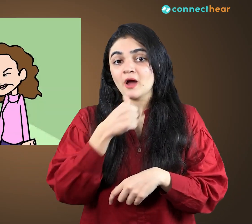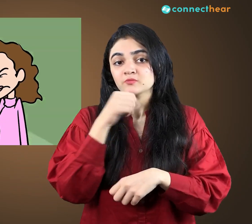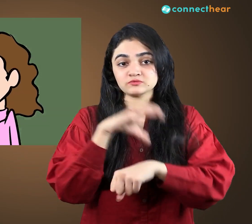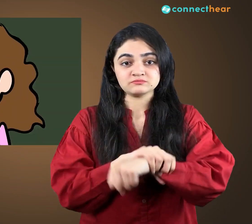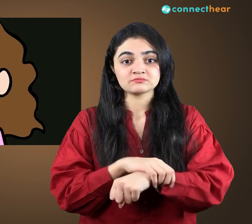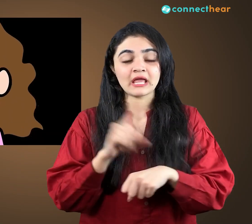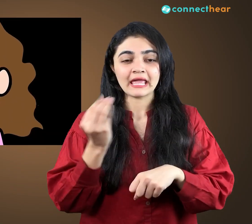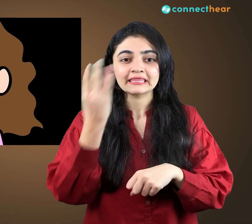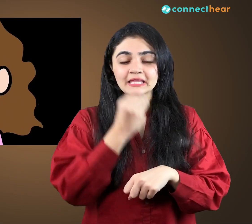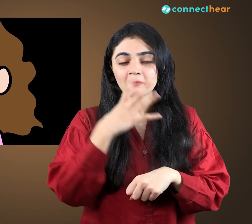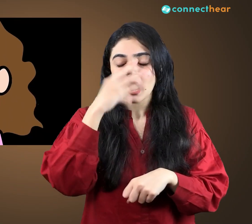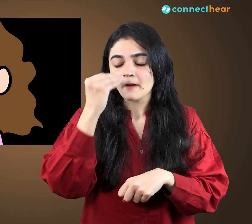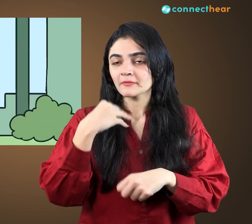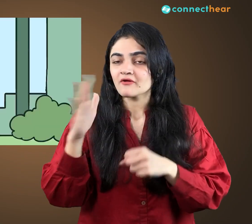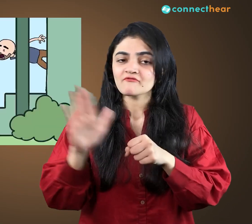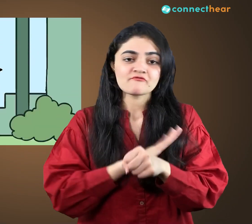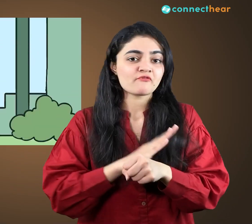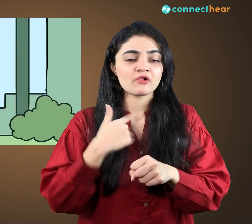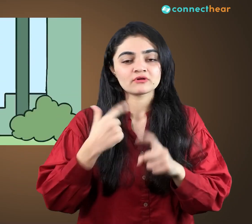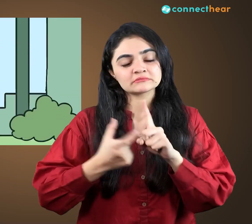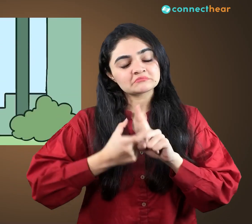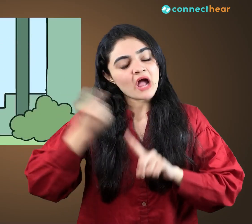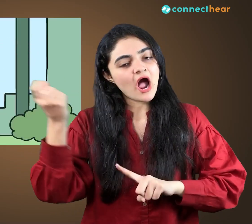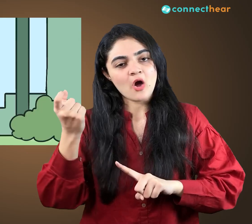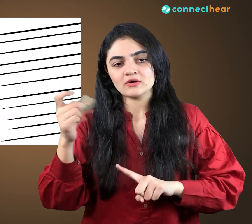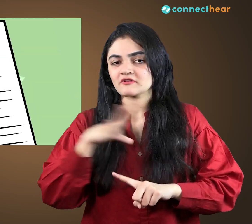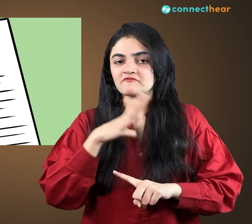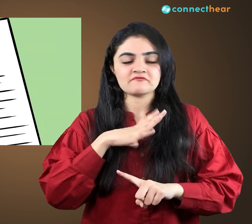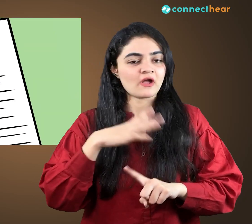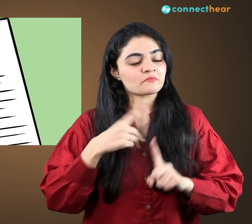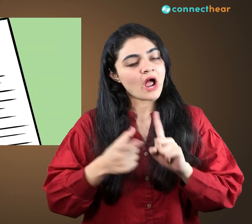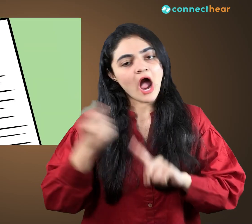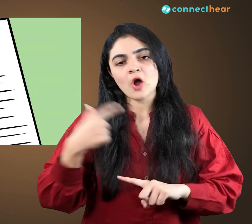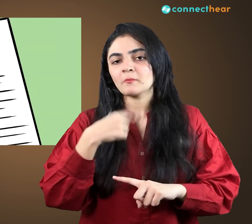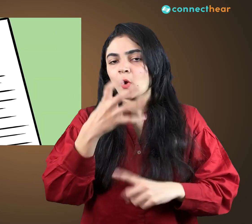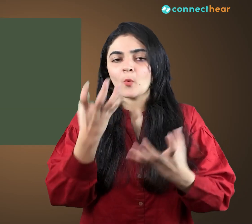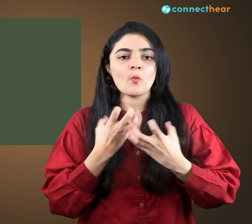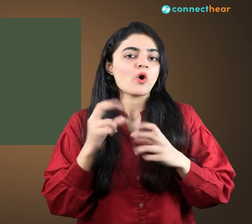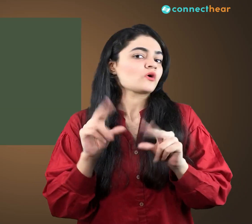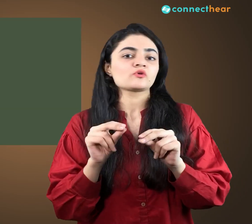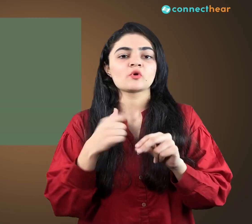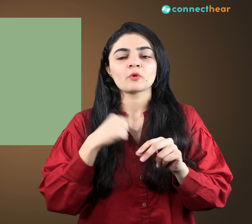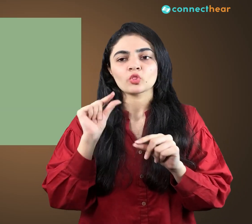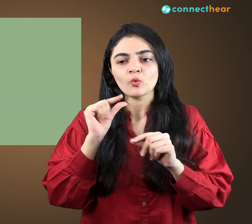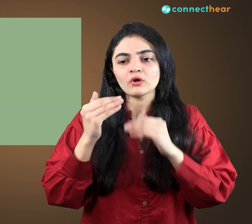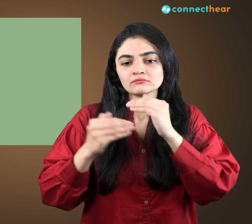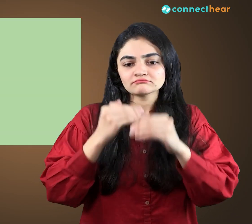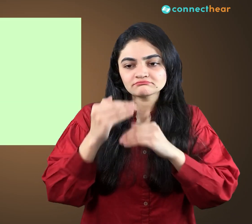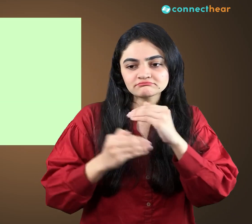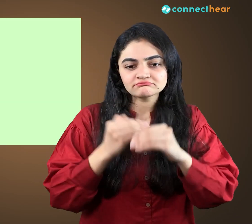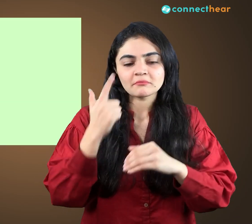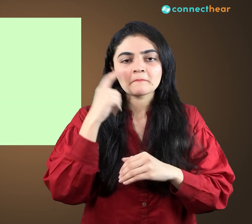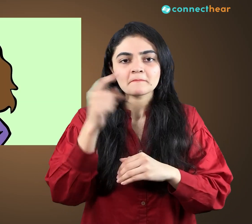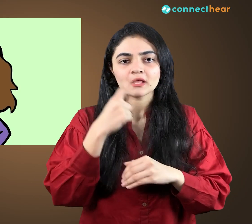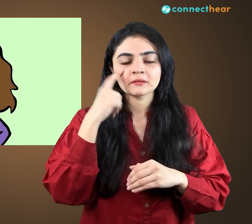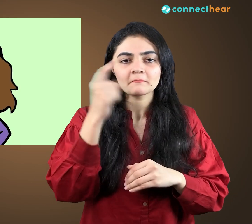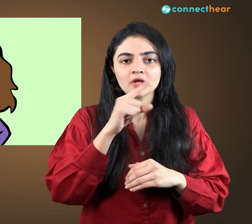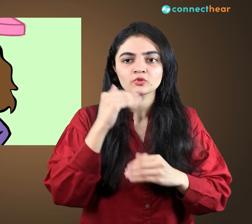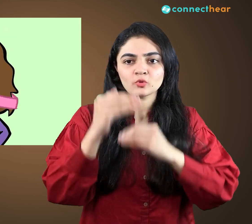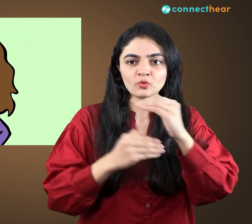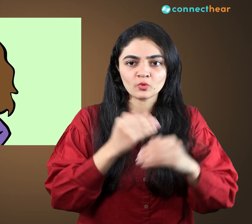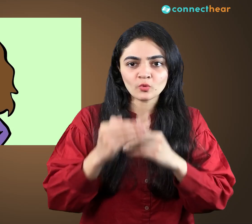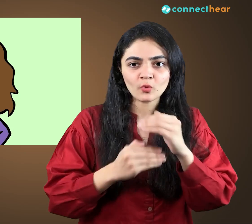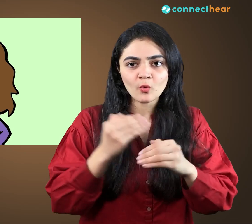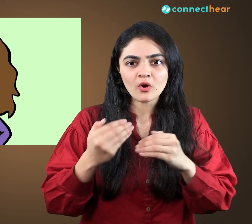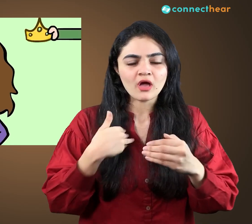day, my mom just had enough, and she kicked him out, followed by a divorce. I have been slowly recovering, and after months, I realized